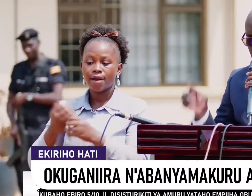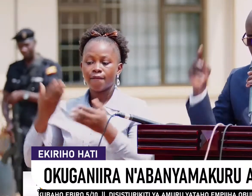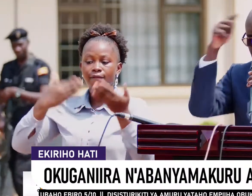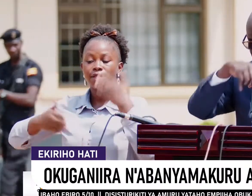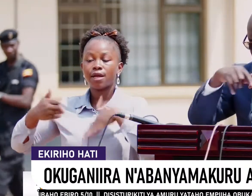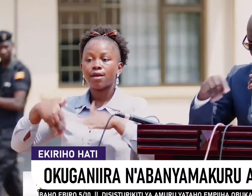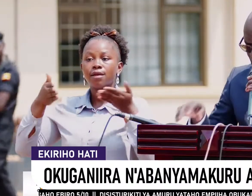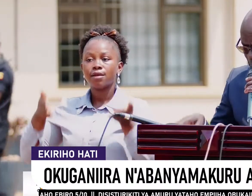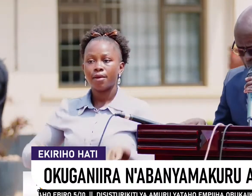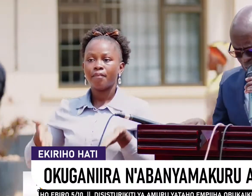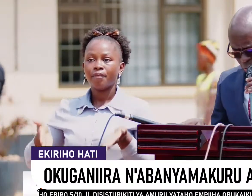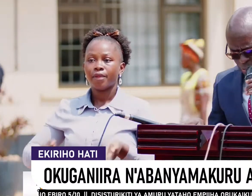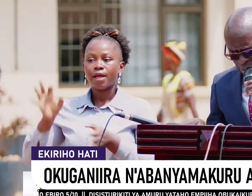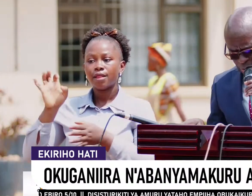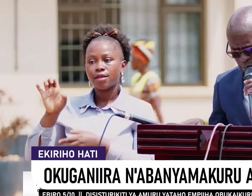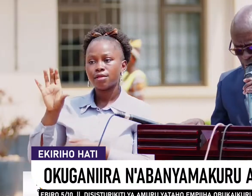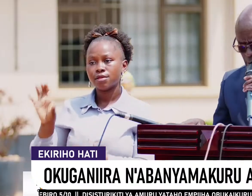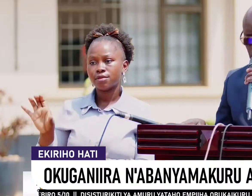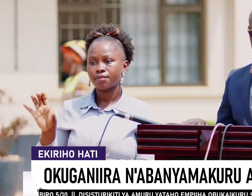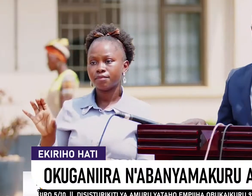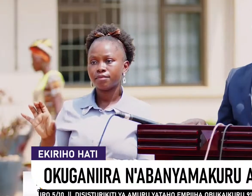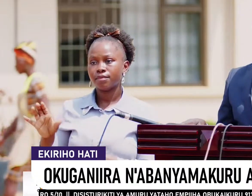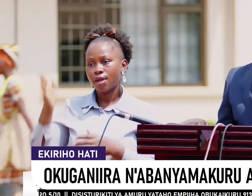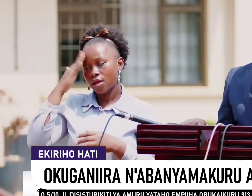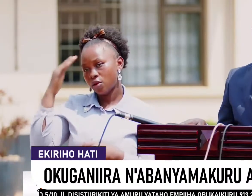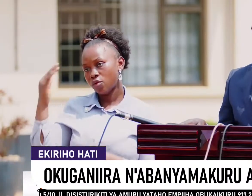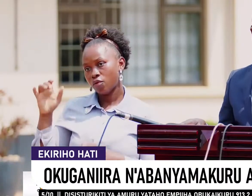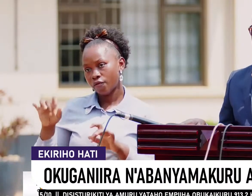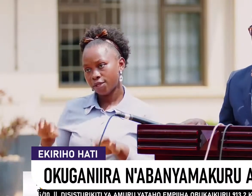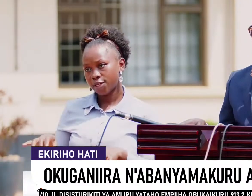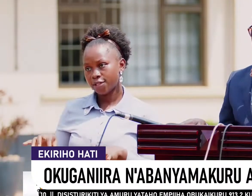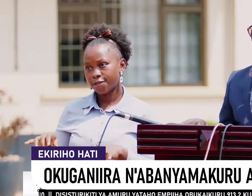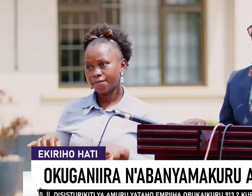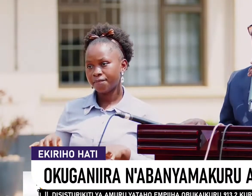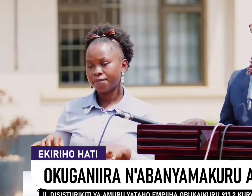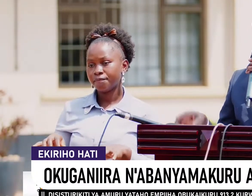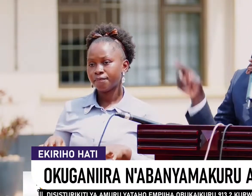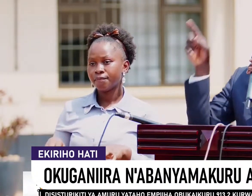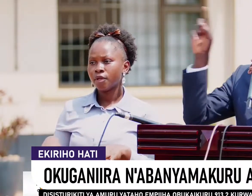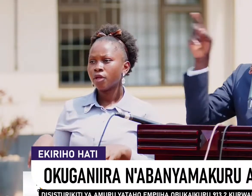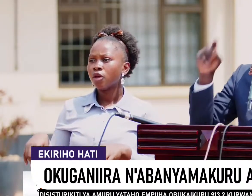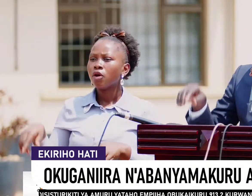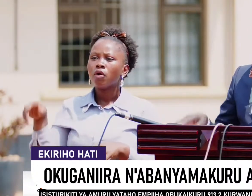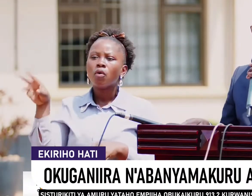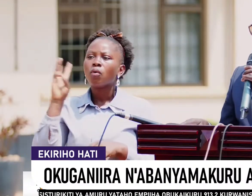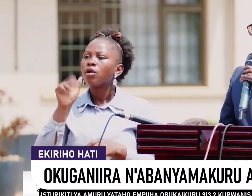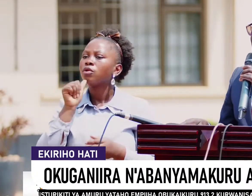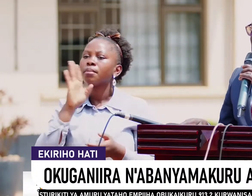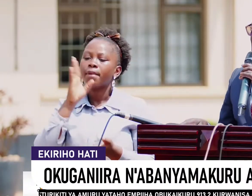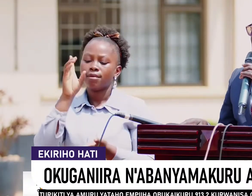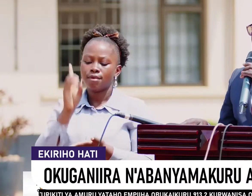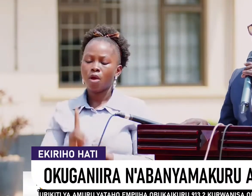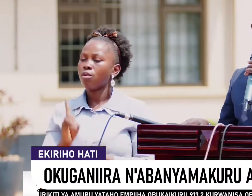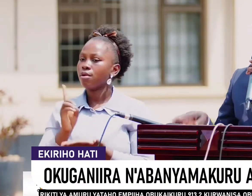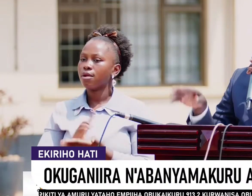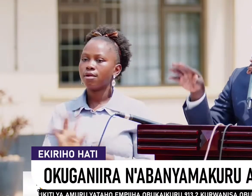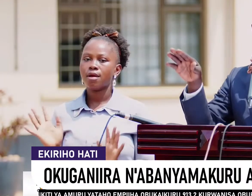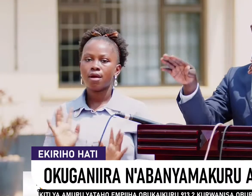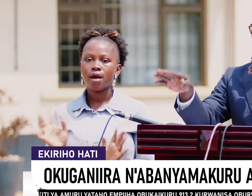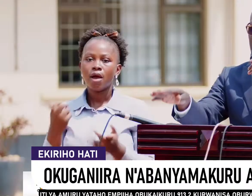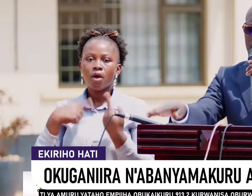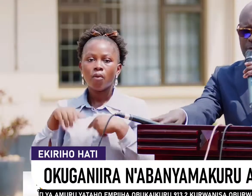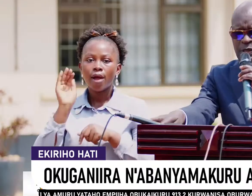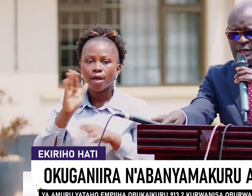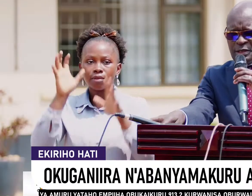physically here at the Electoral Commission head offices. These will not be downloaded. We ask